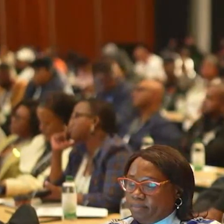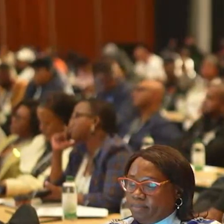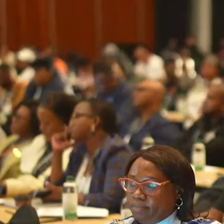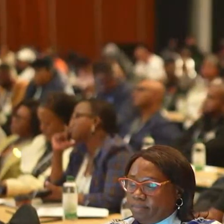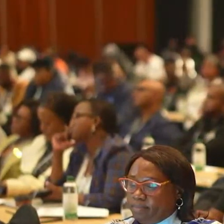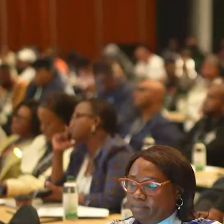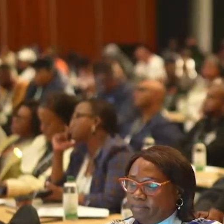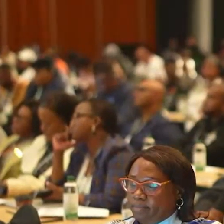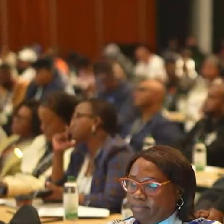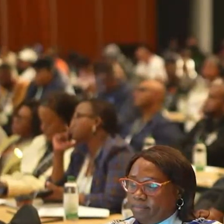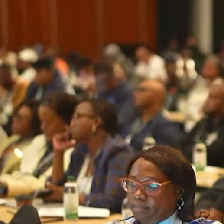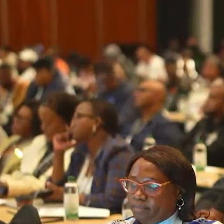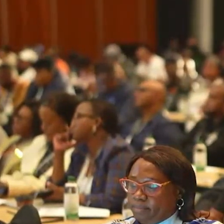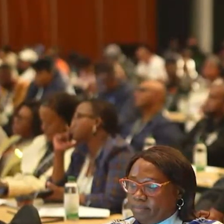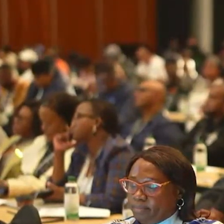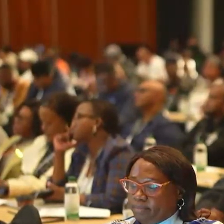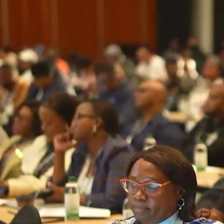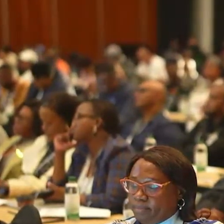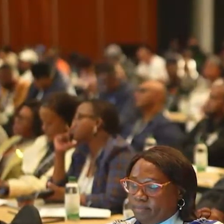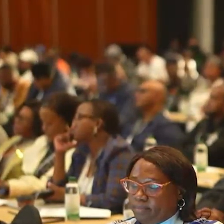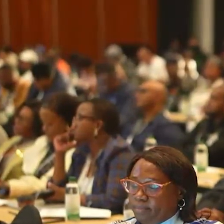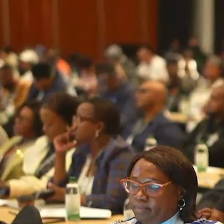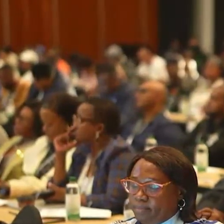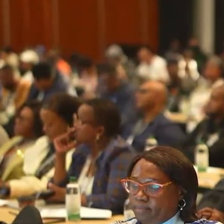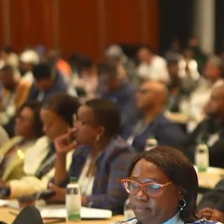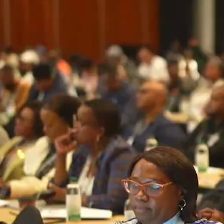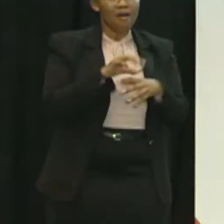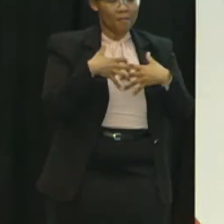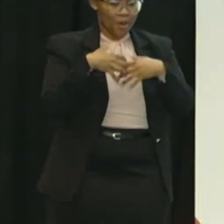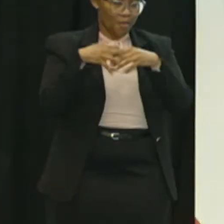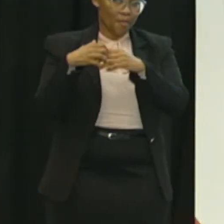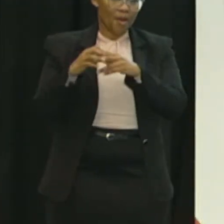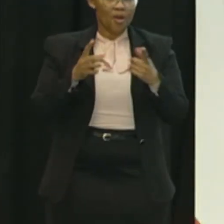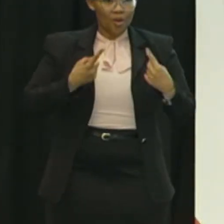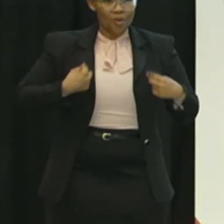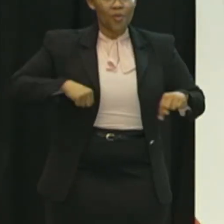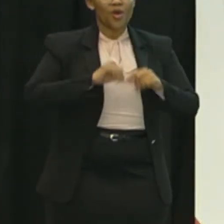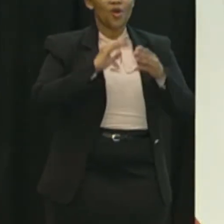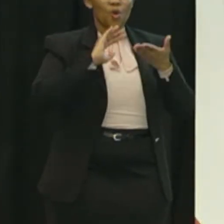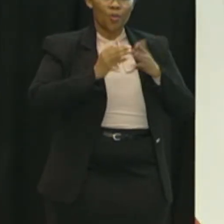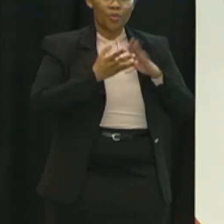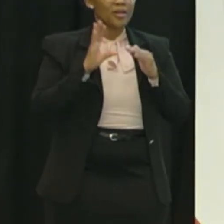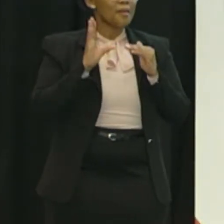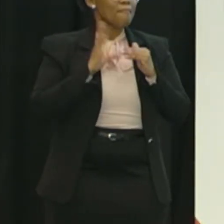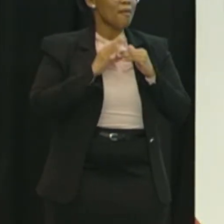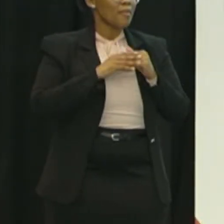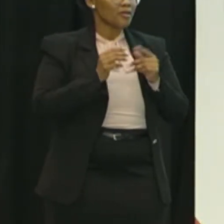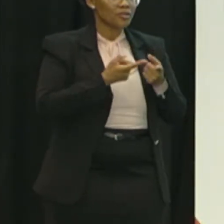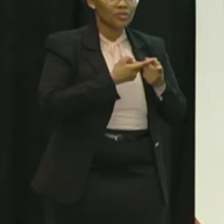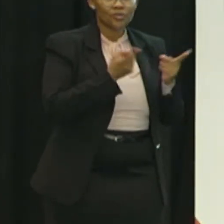are community members. We are beneficiaries as we sit in this room, whether we are